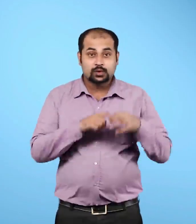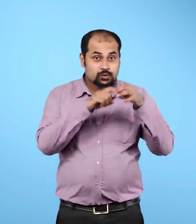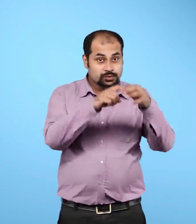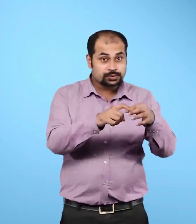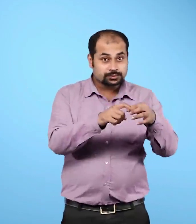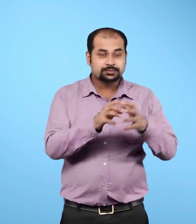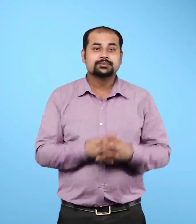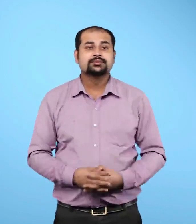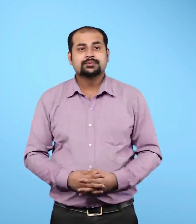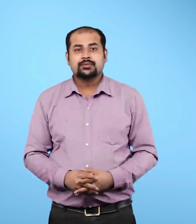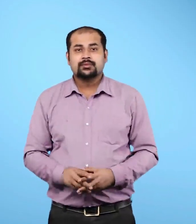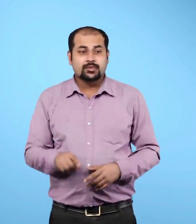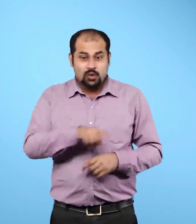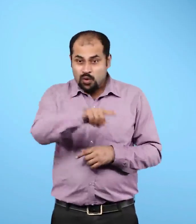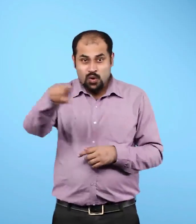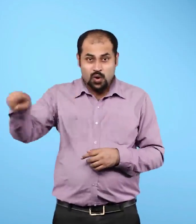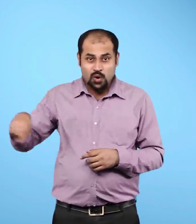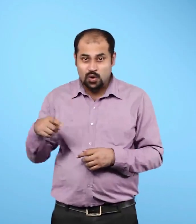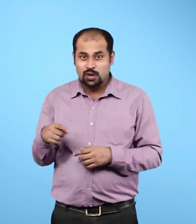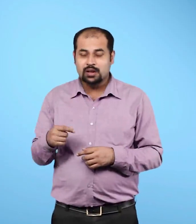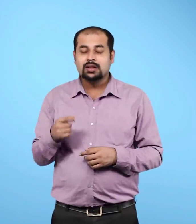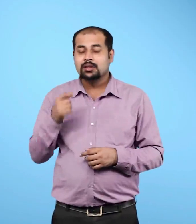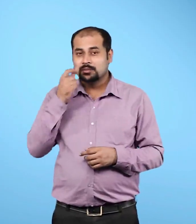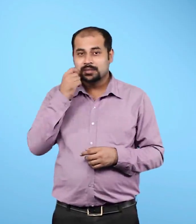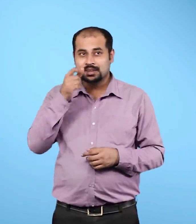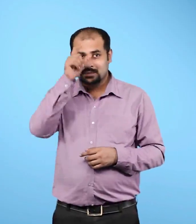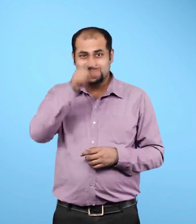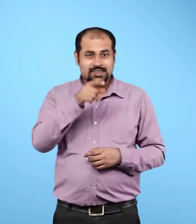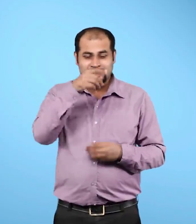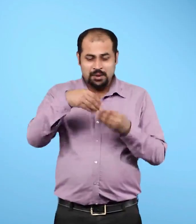Question. Help Venkatesh to make the bills.